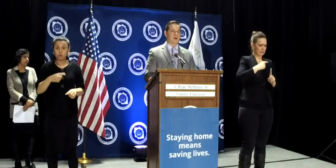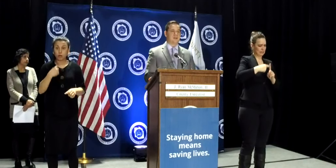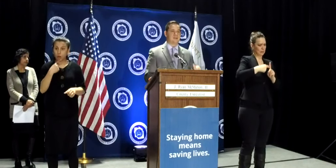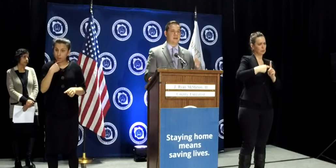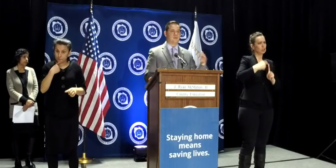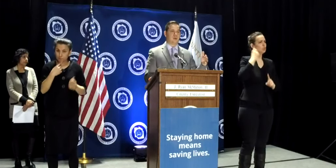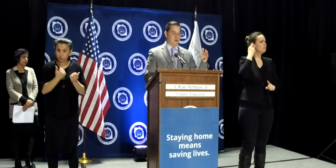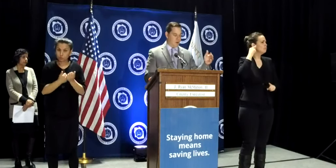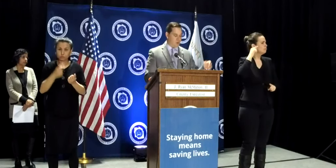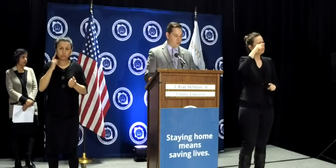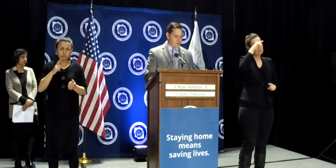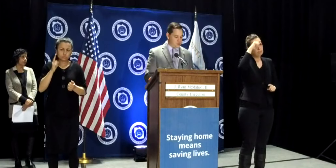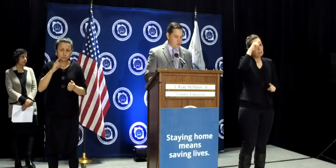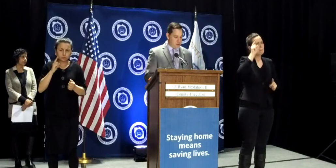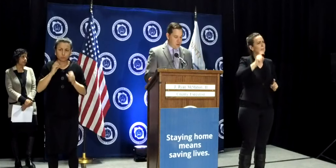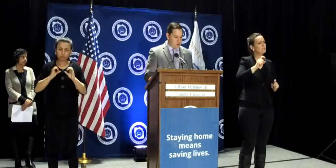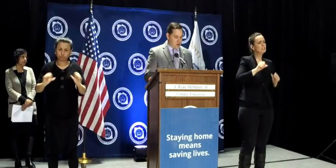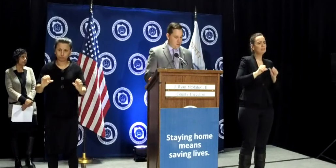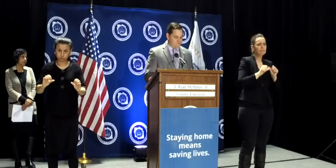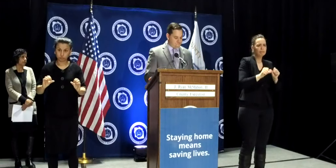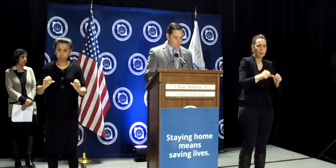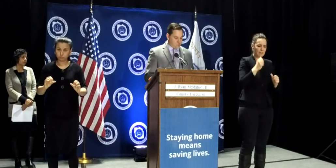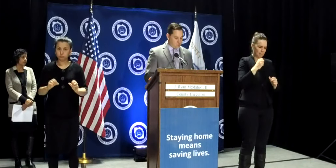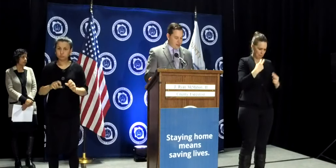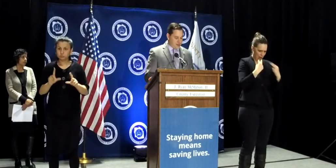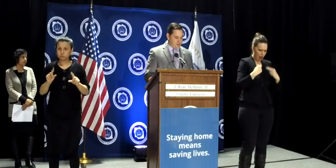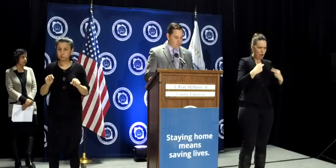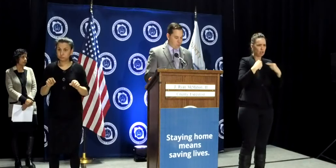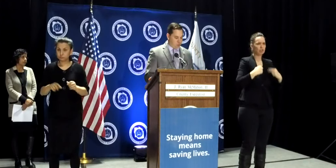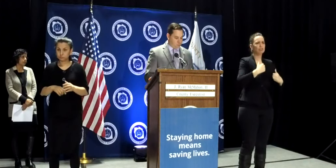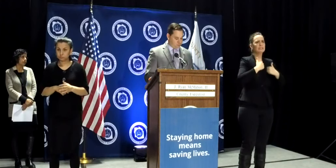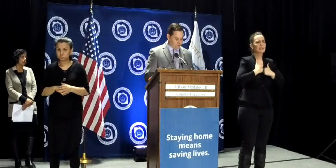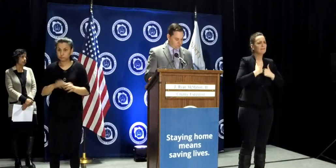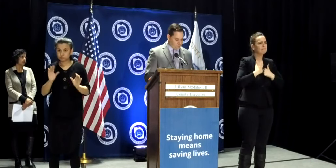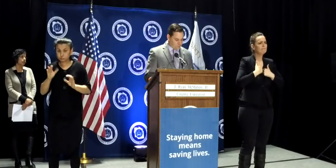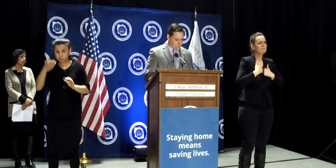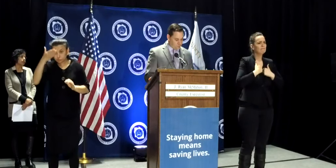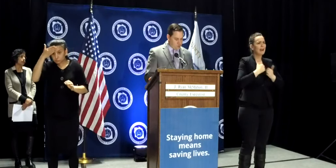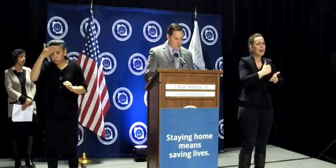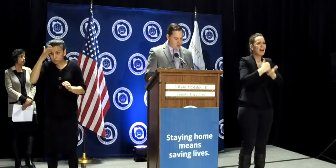our part and stay in front of all of this. So that is important.